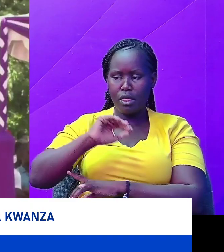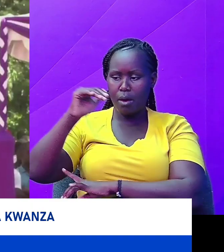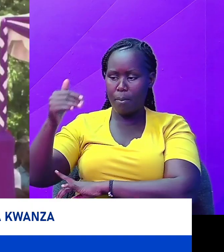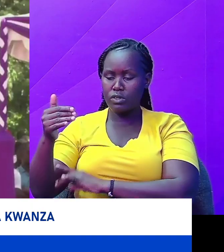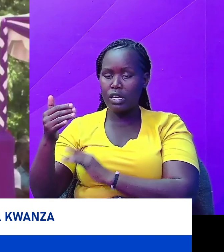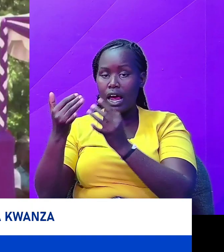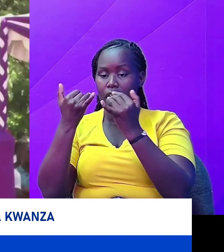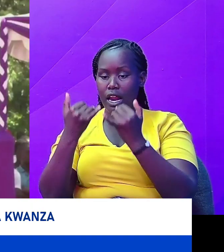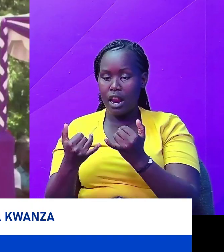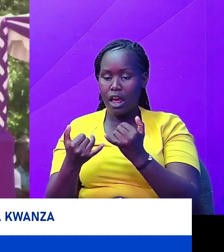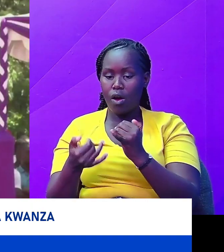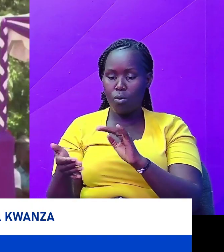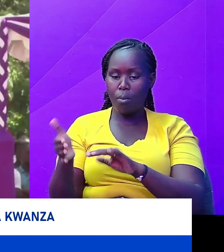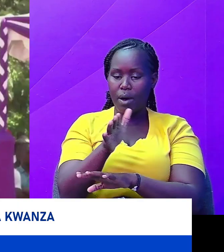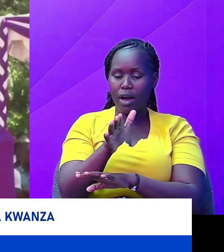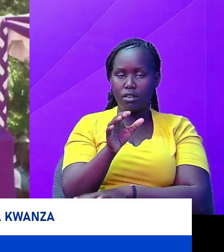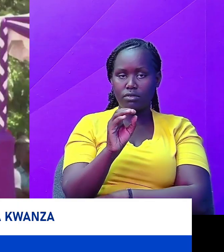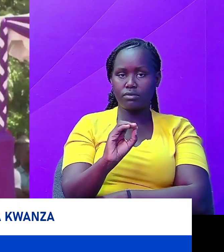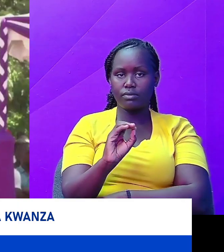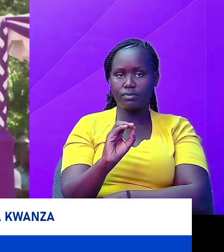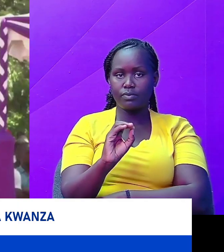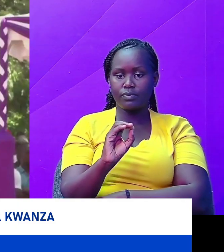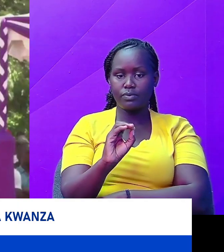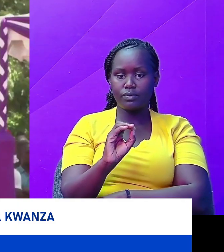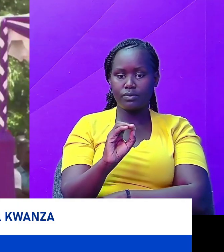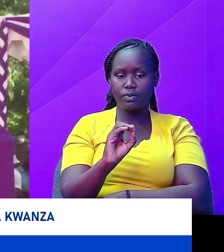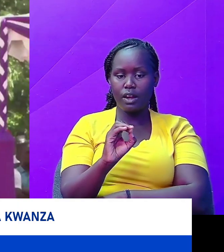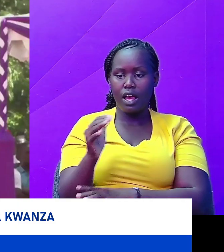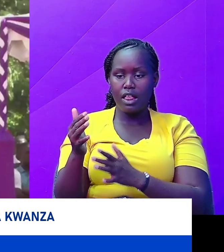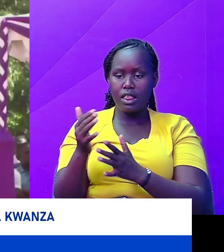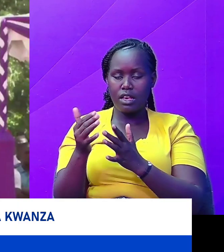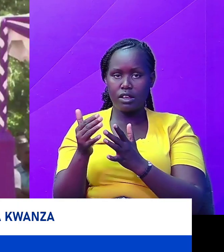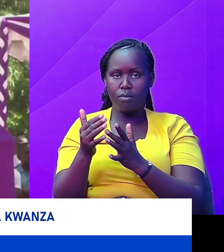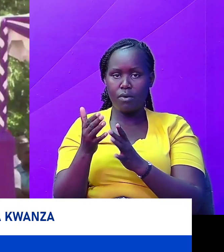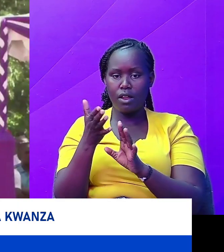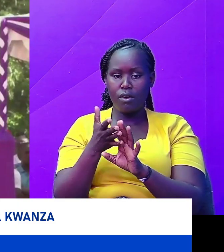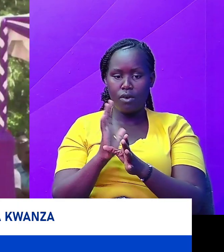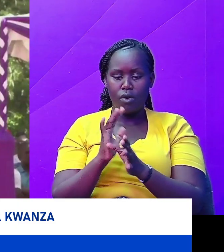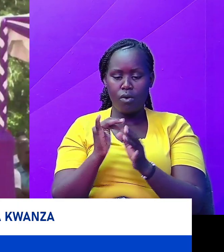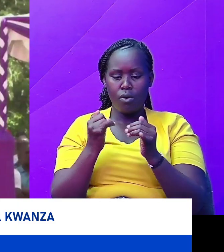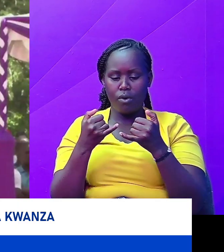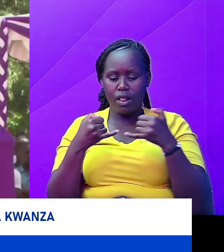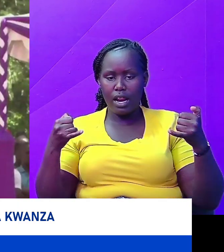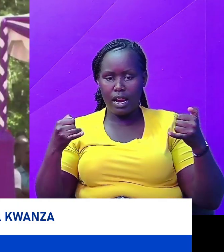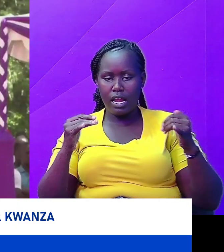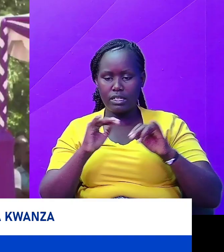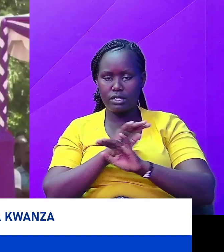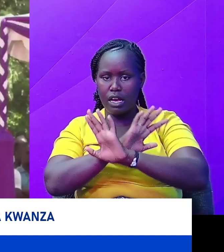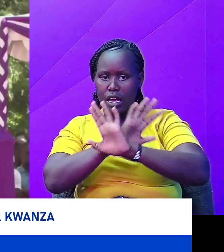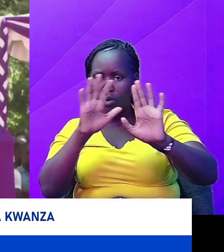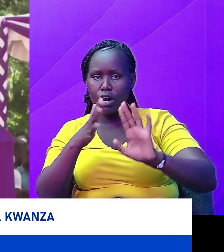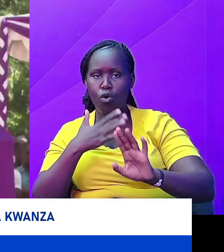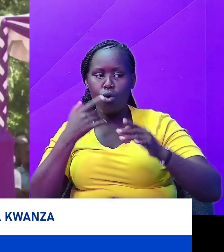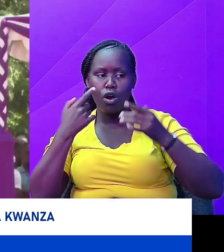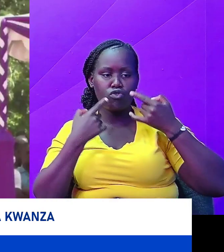hii hakuna kurudi nyuma. The daggers have been drawn, the lines are clear. Tunataka kutangazia